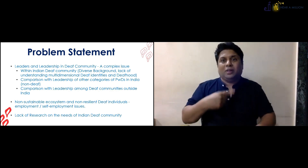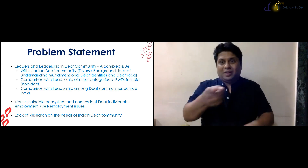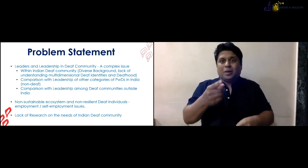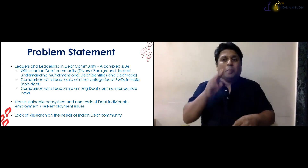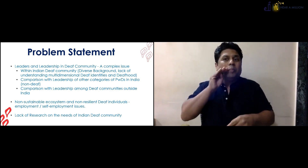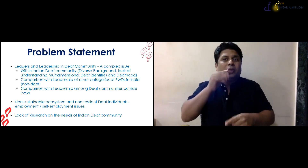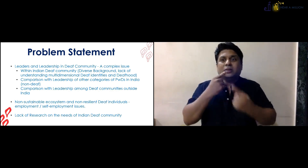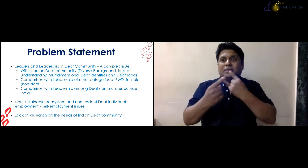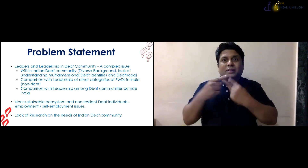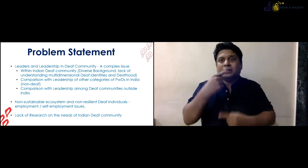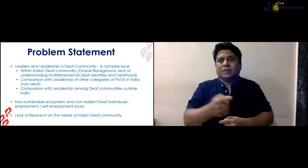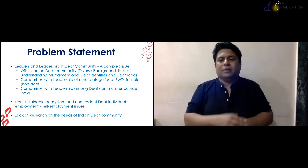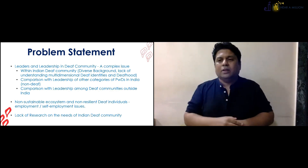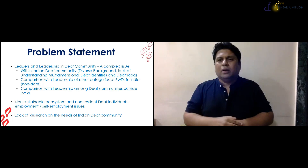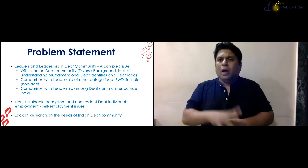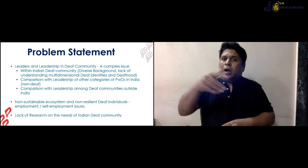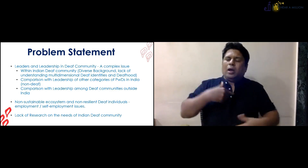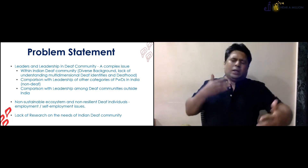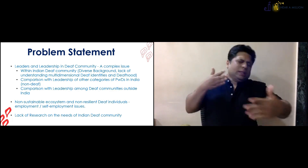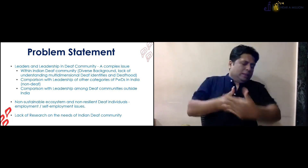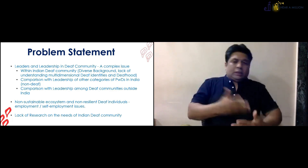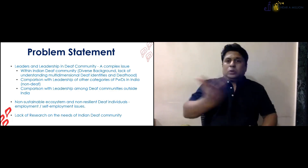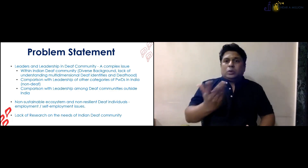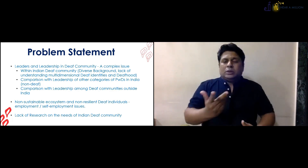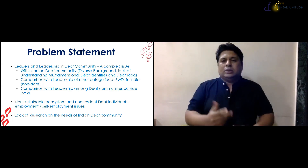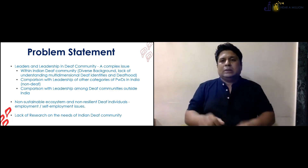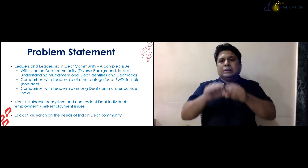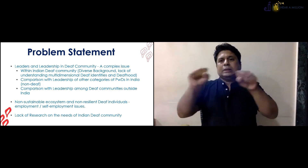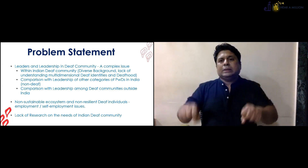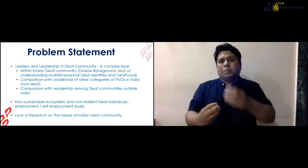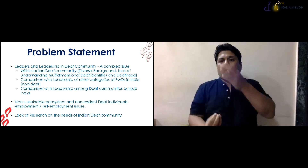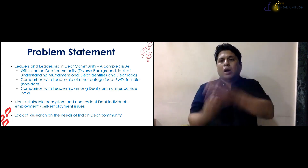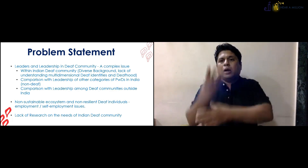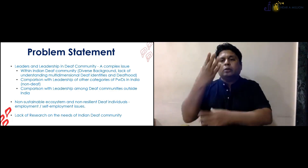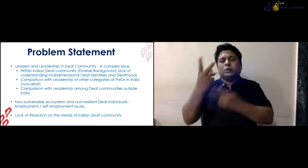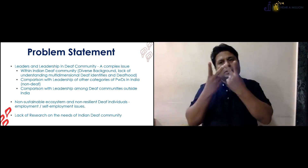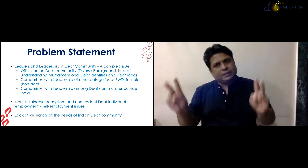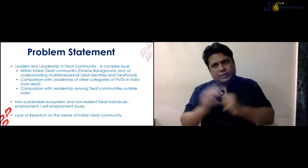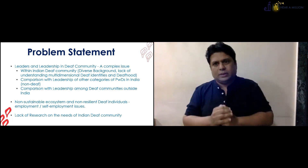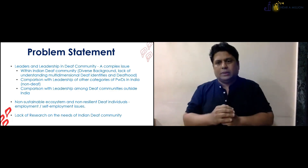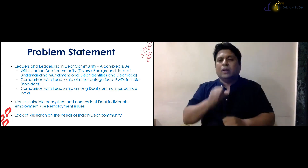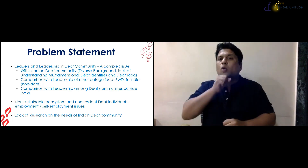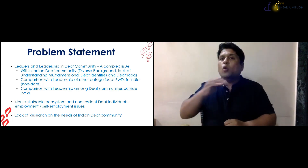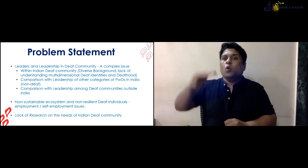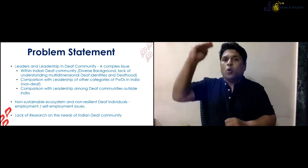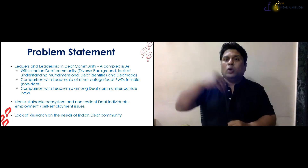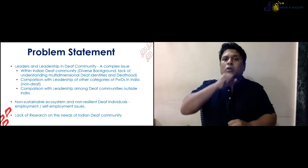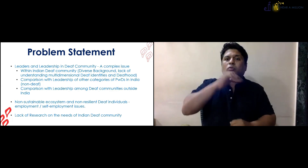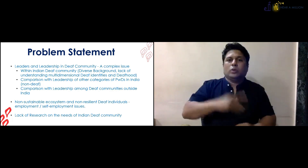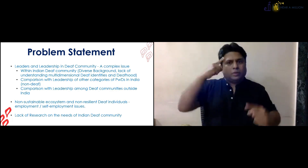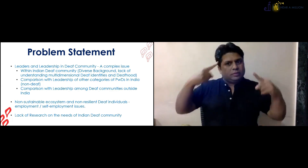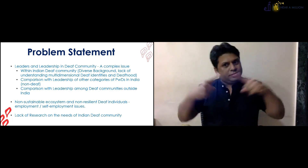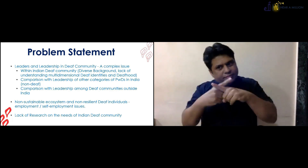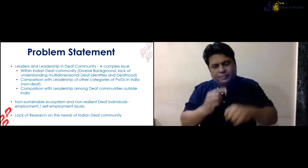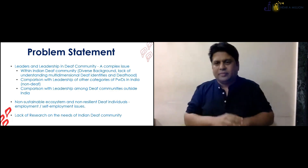have their own weaks and strengths, like how Manan was speaking earlier, and he said that the biggest challenge was the system